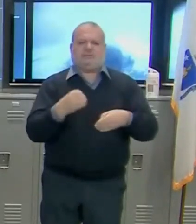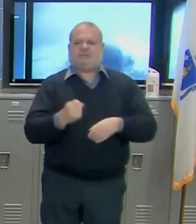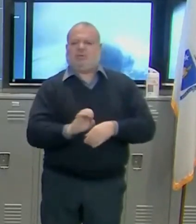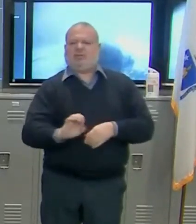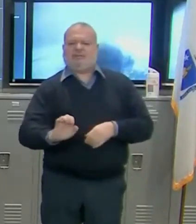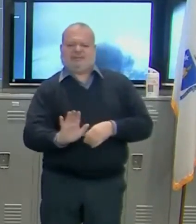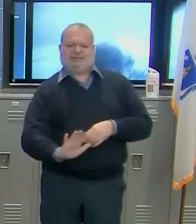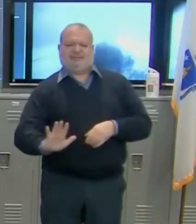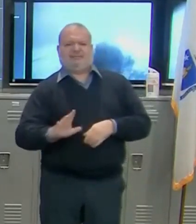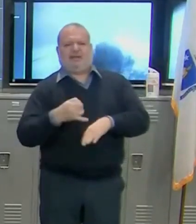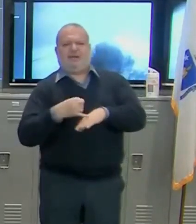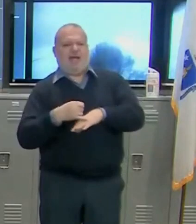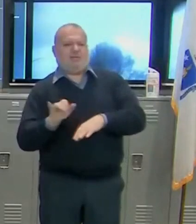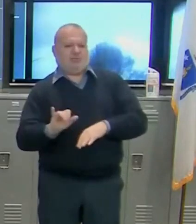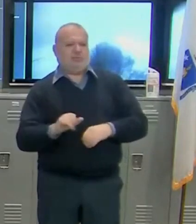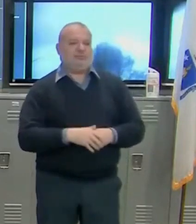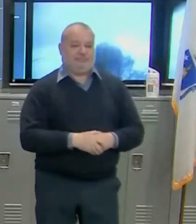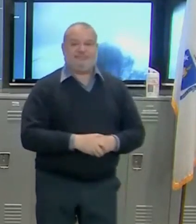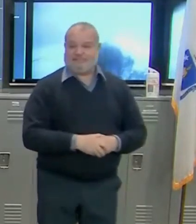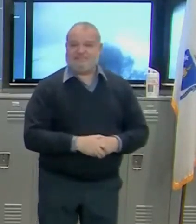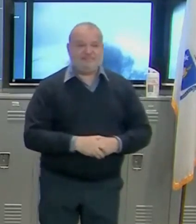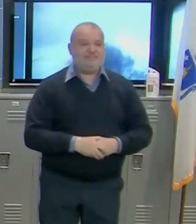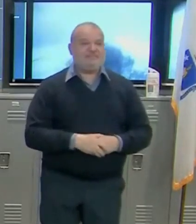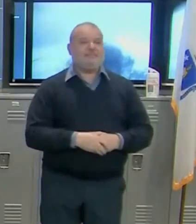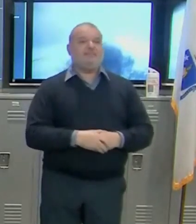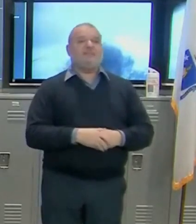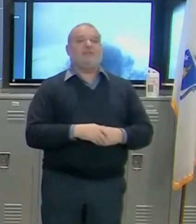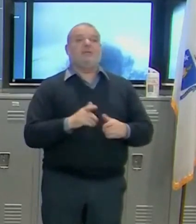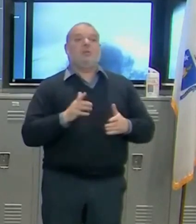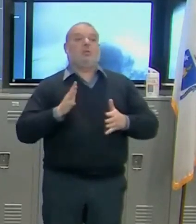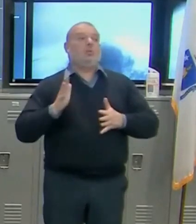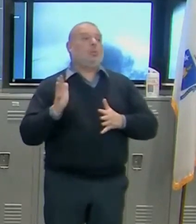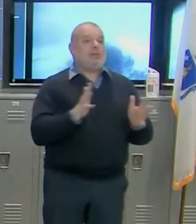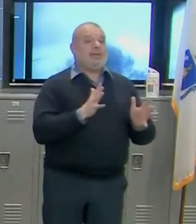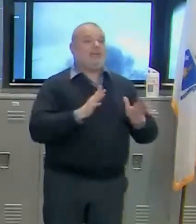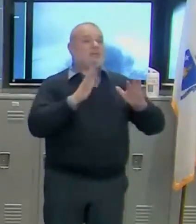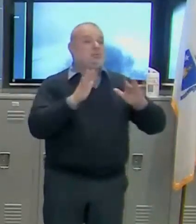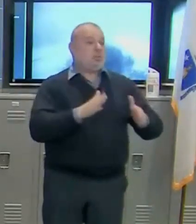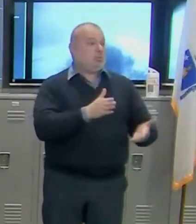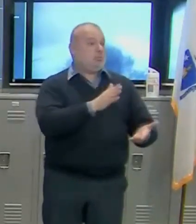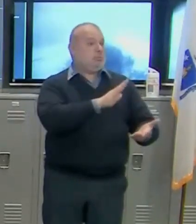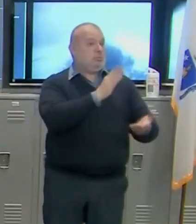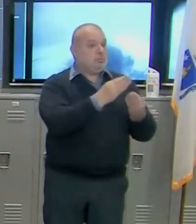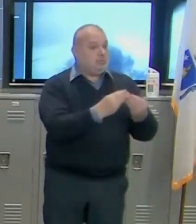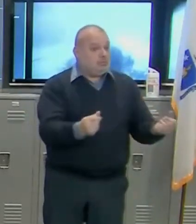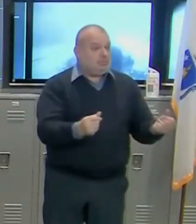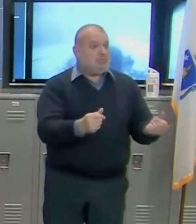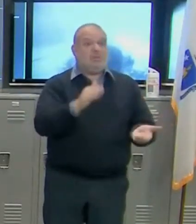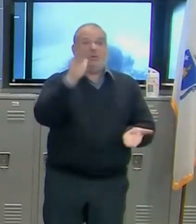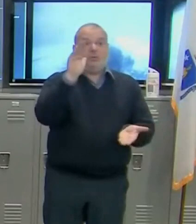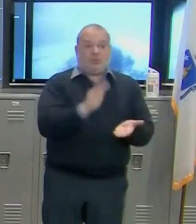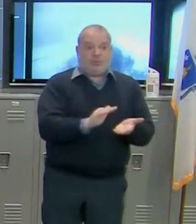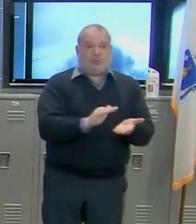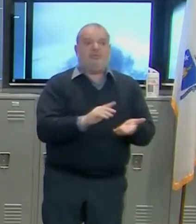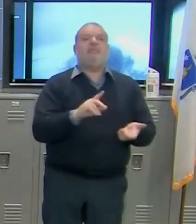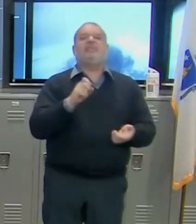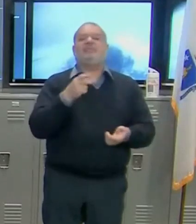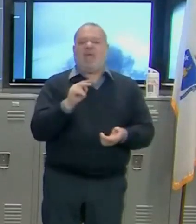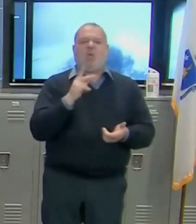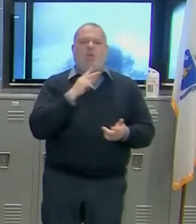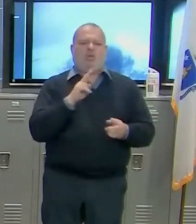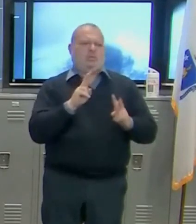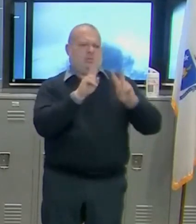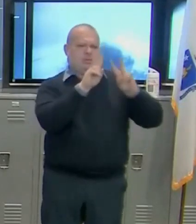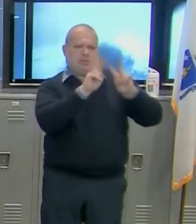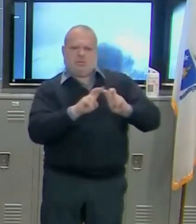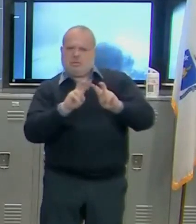companies will really push into assessment and restoration efforts and get a full sense of the damage. And this assessment phase will give a more